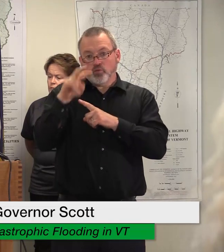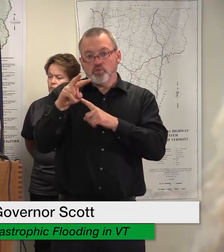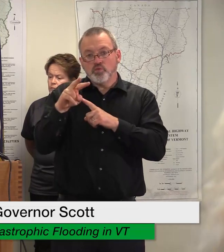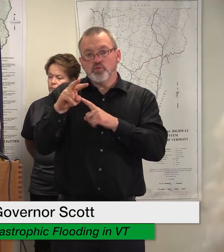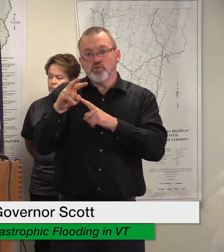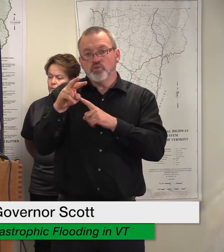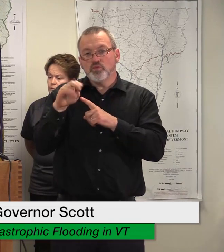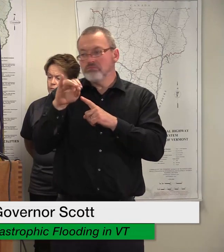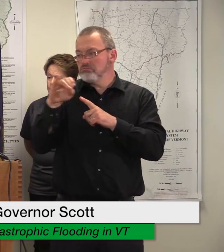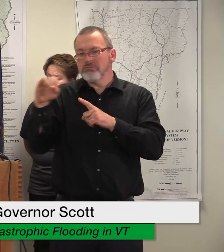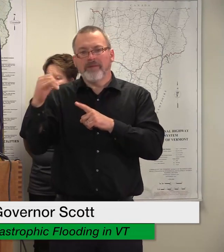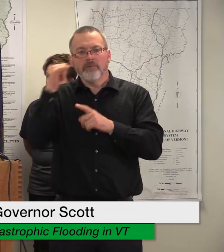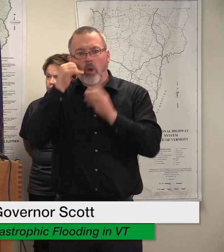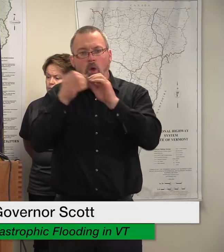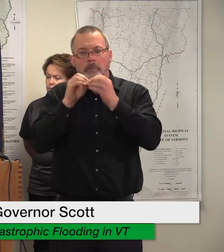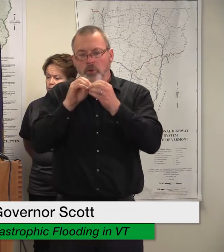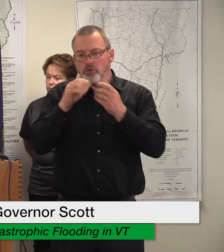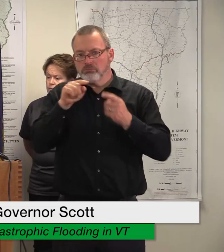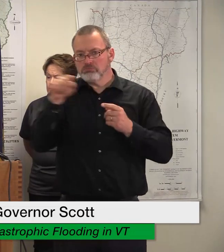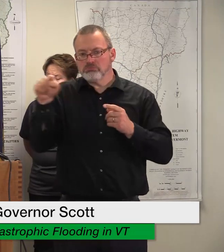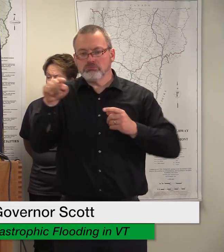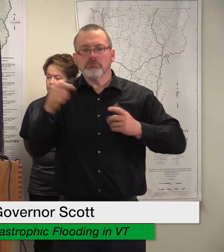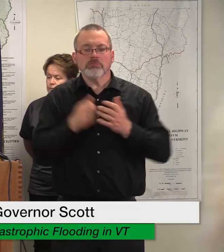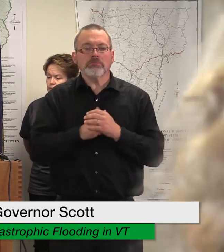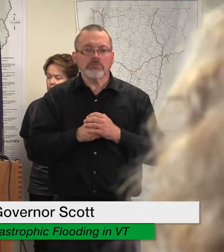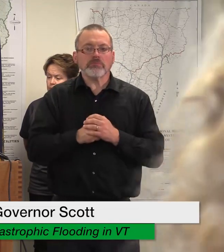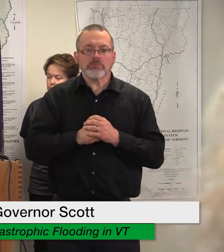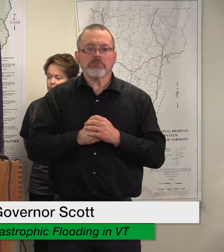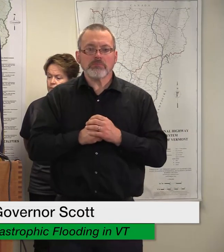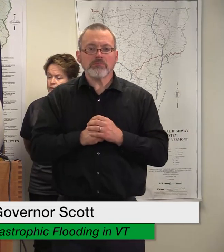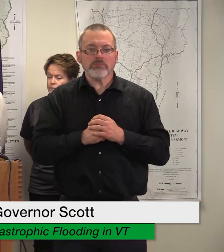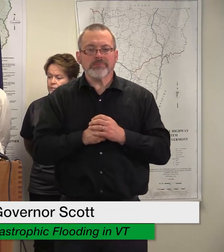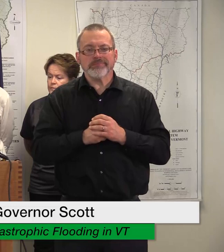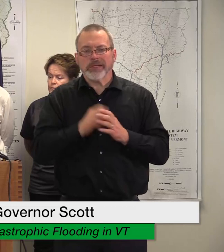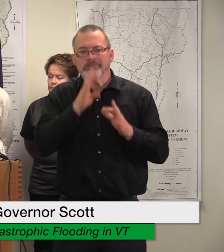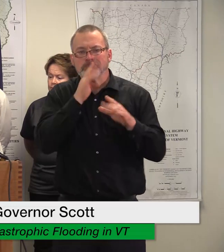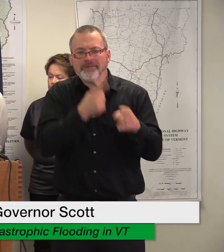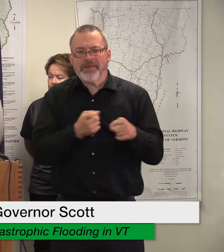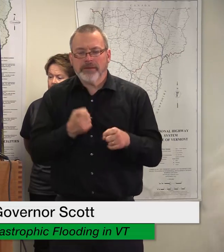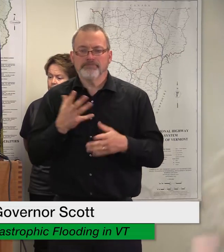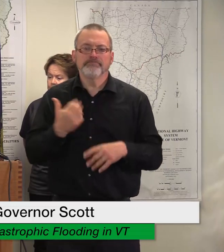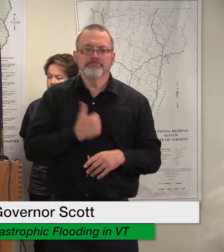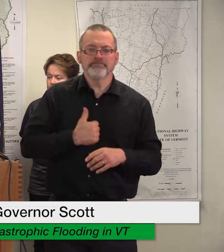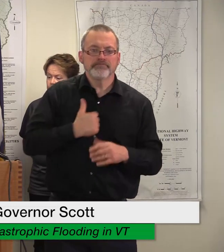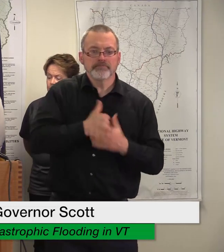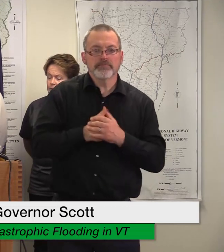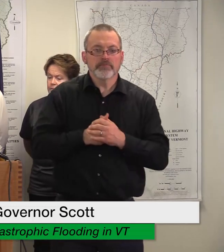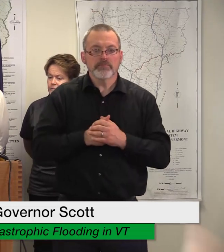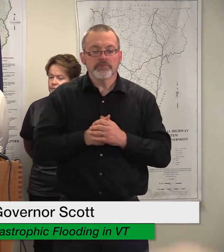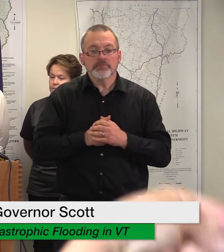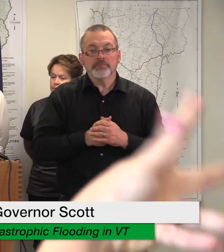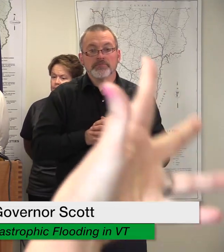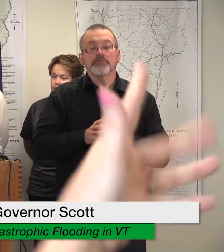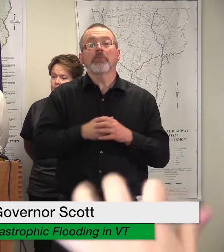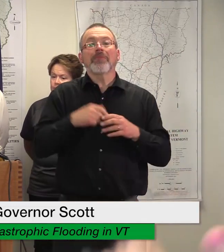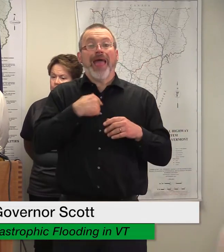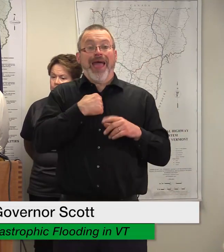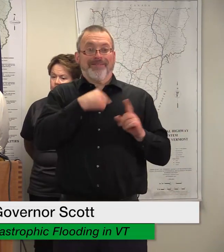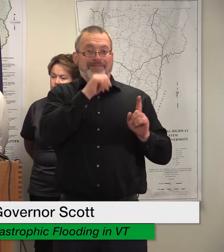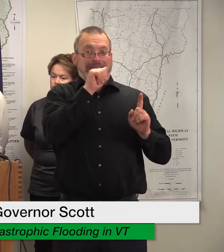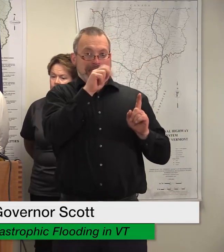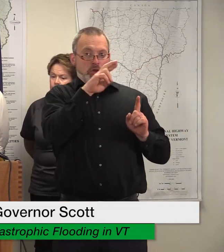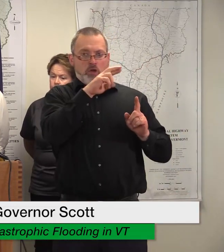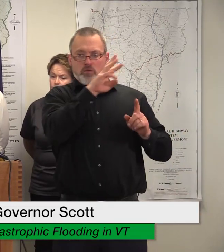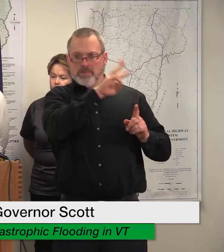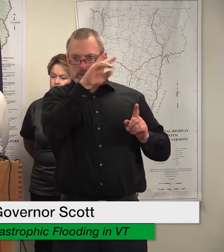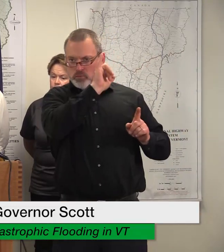802-828-1115. We also have compiled all of our flood recovery resources on the agency's homepage. I want to take a